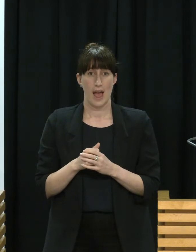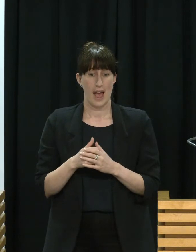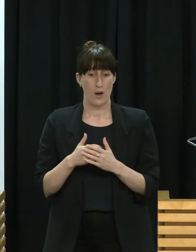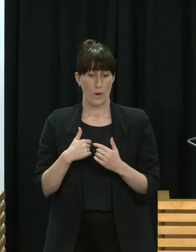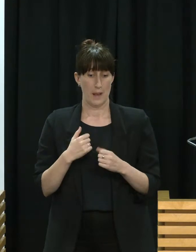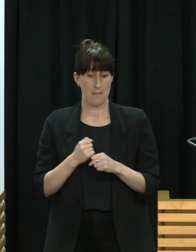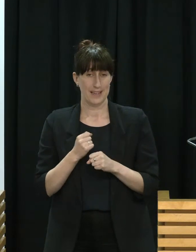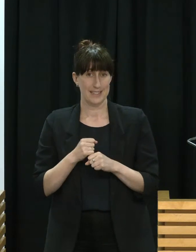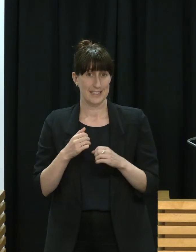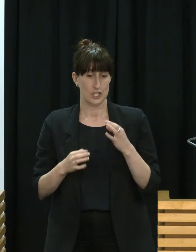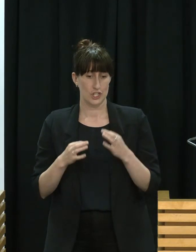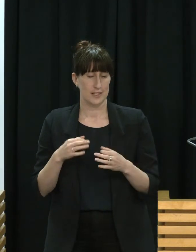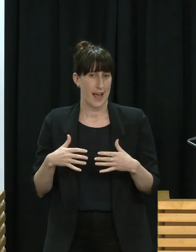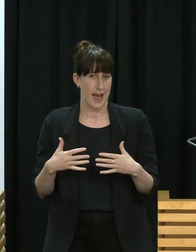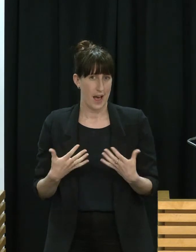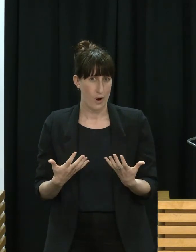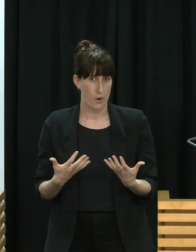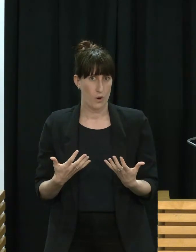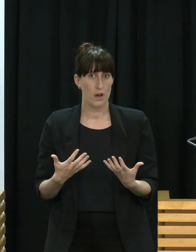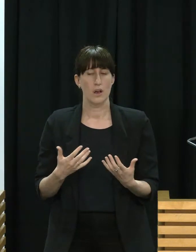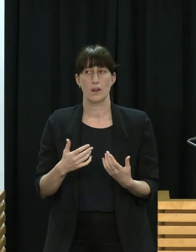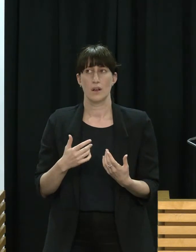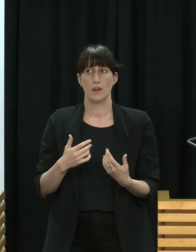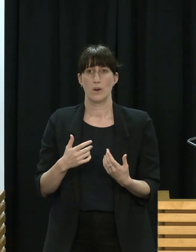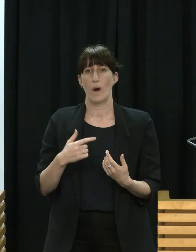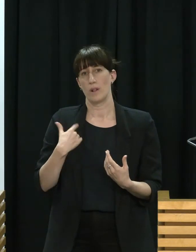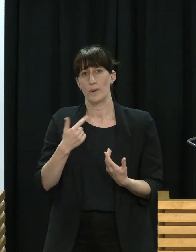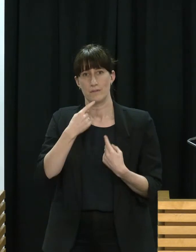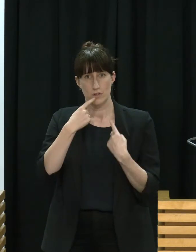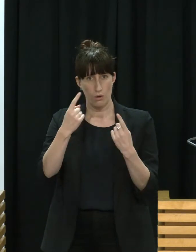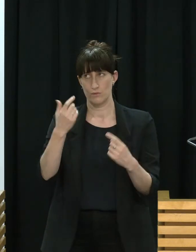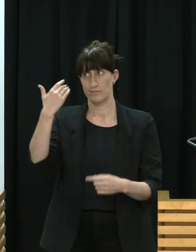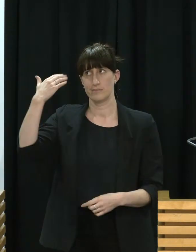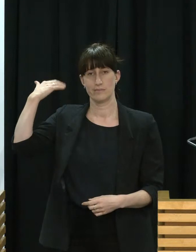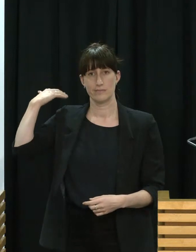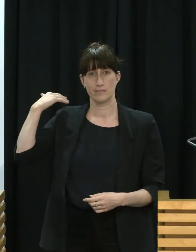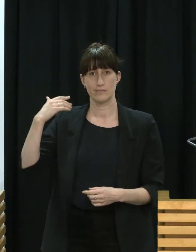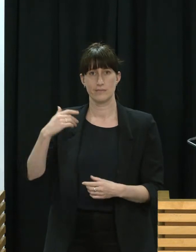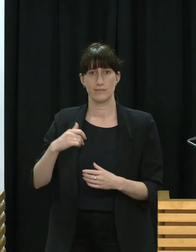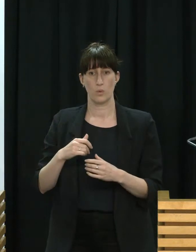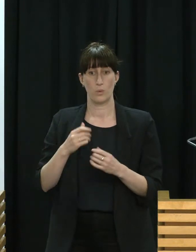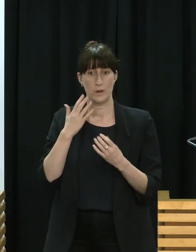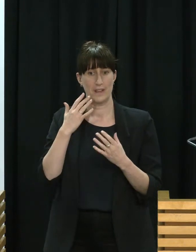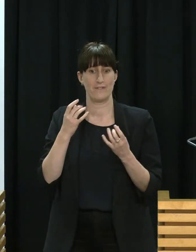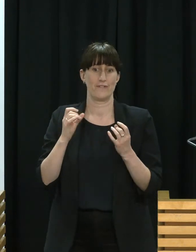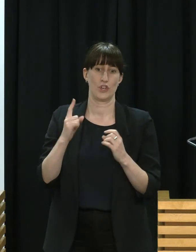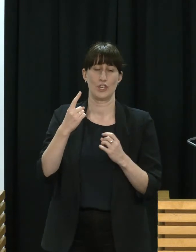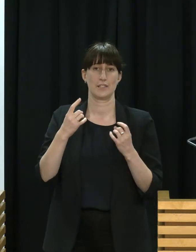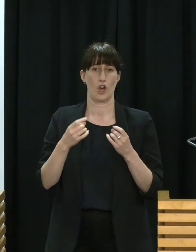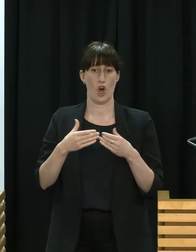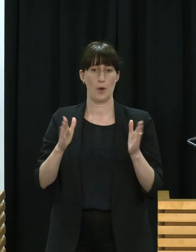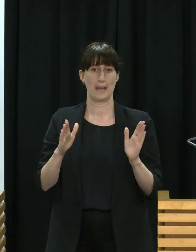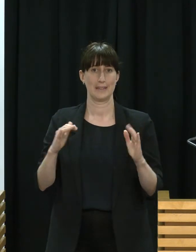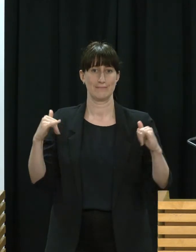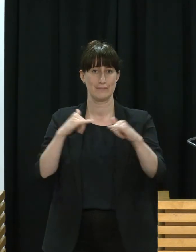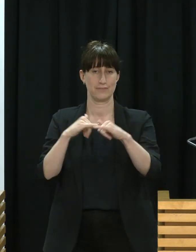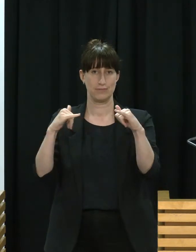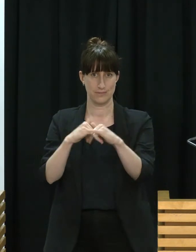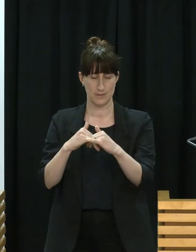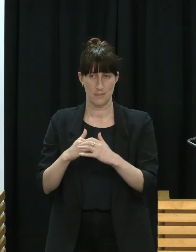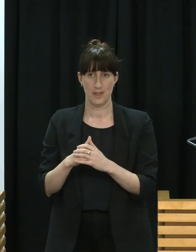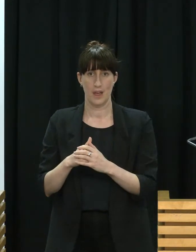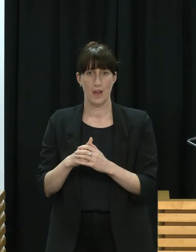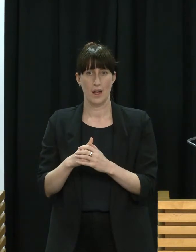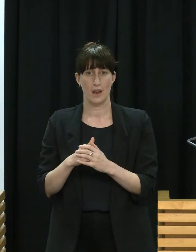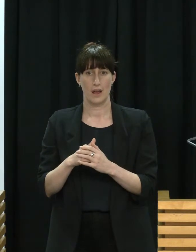those decisions, we released it at the time of the Trans-Tasman bubble, so the conditions under which we would pause and which we would suspend and